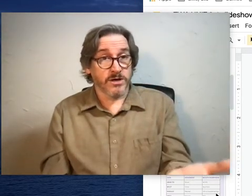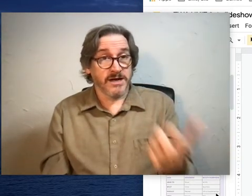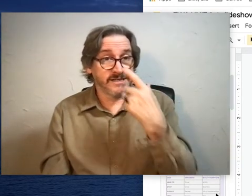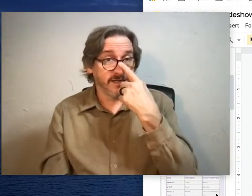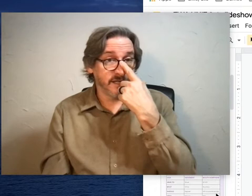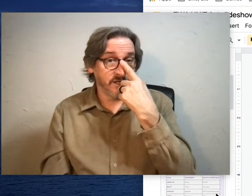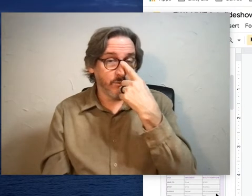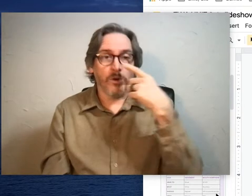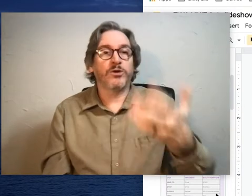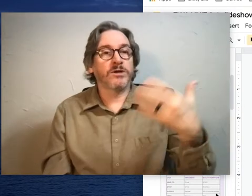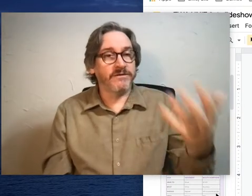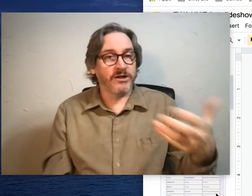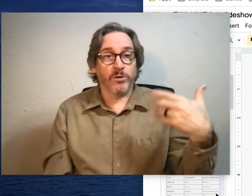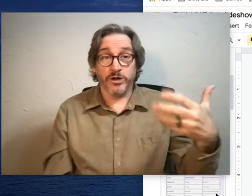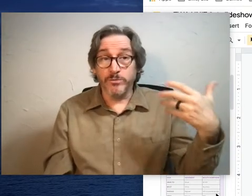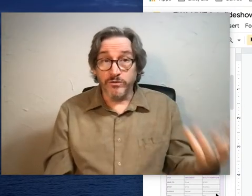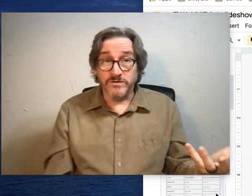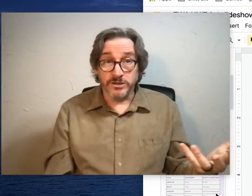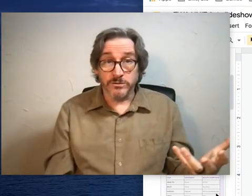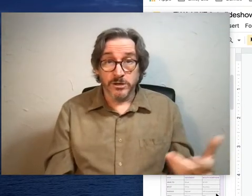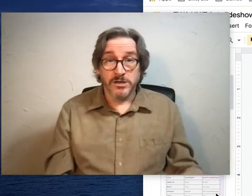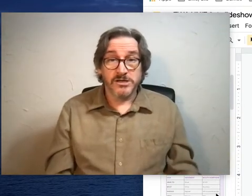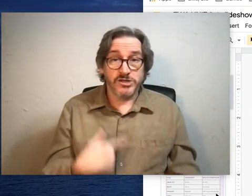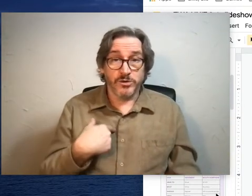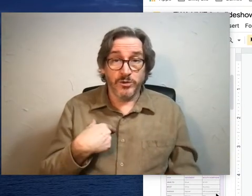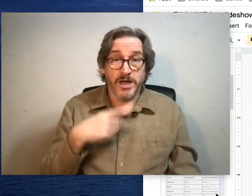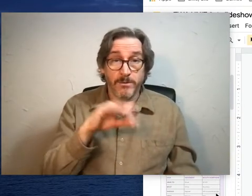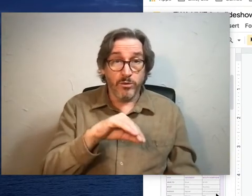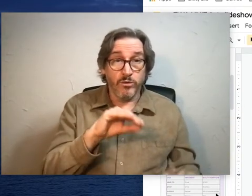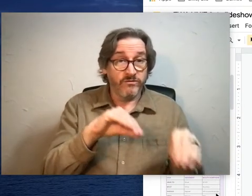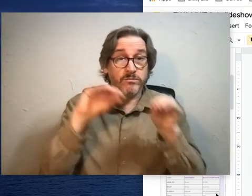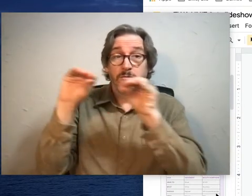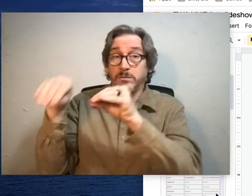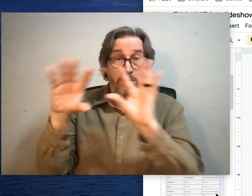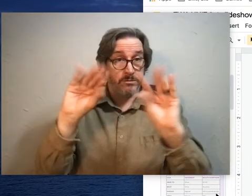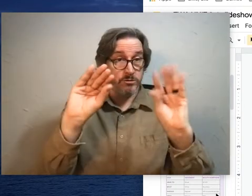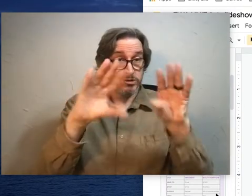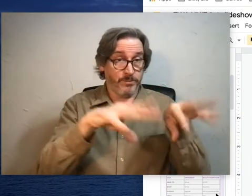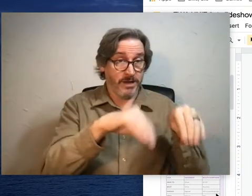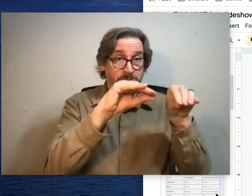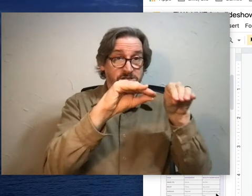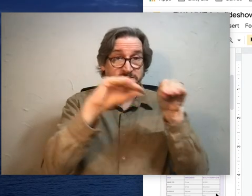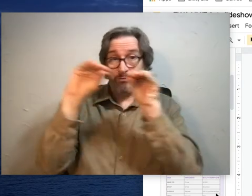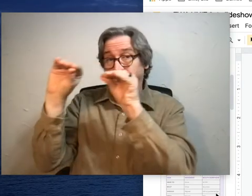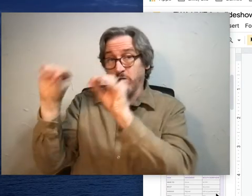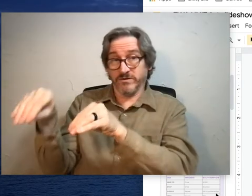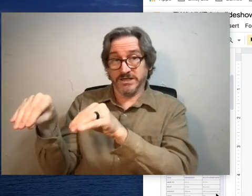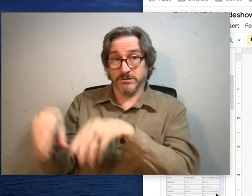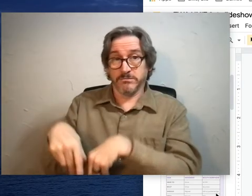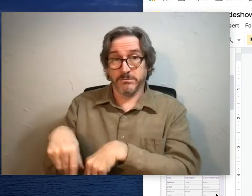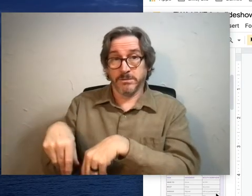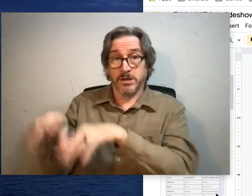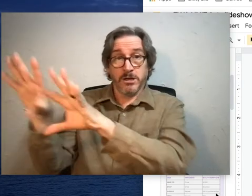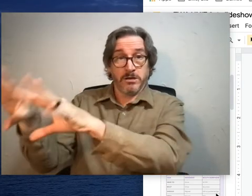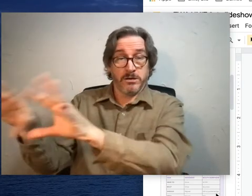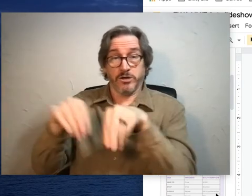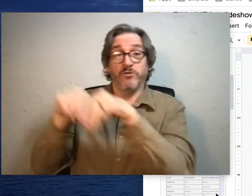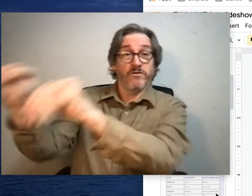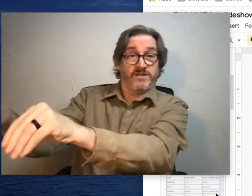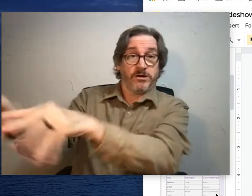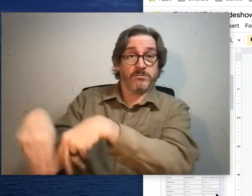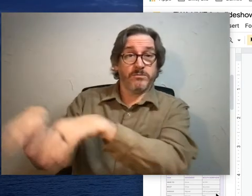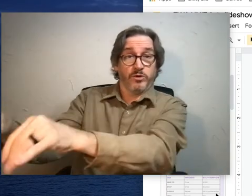can organize things is where you were living, where you moved to. So you can move So pick up your stuff and move over to here.